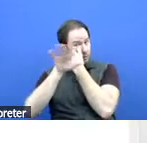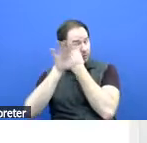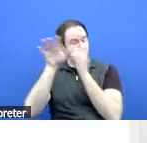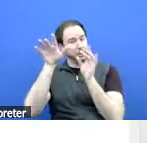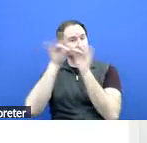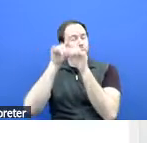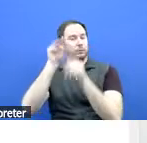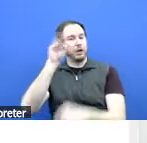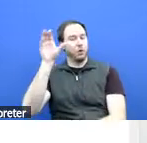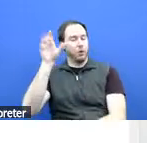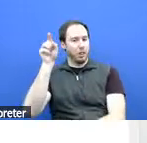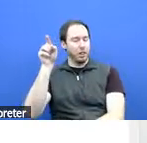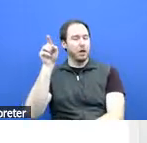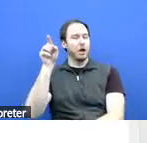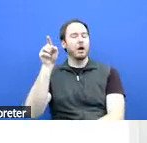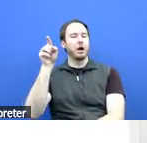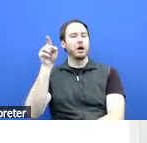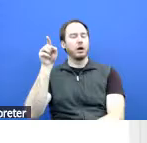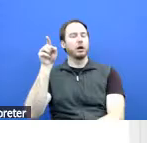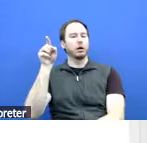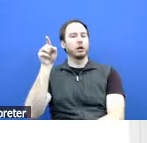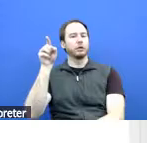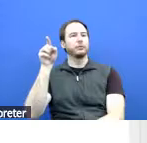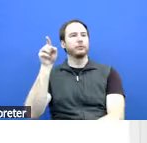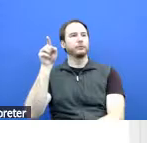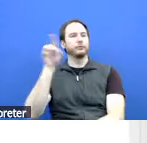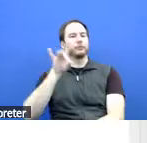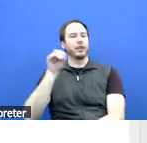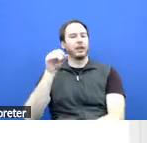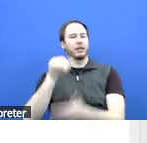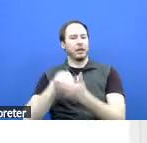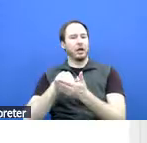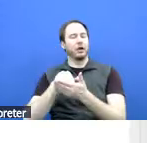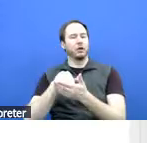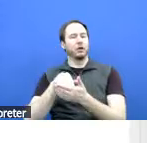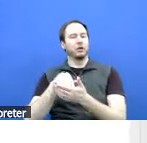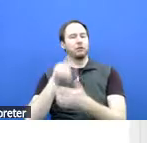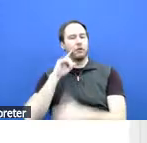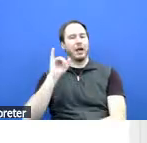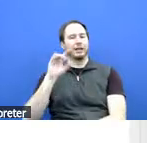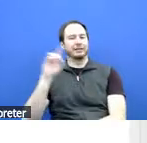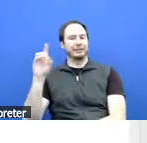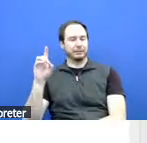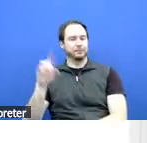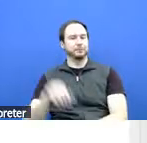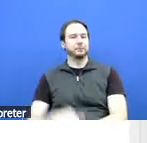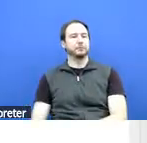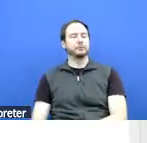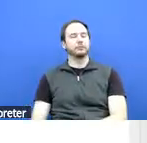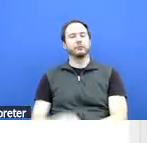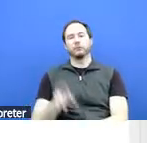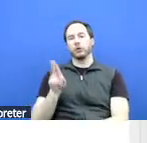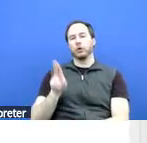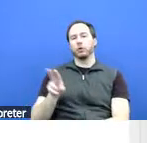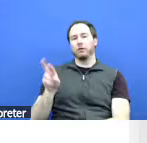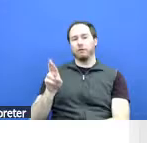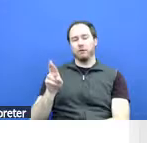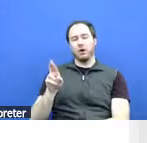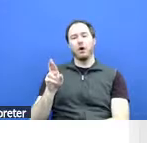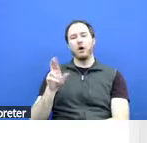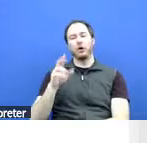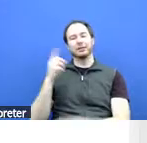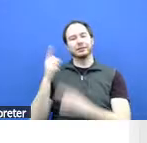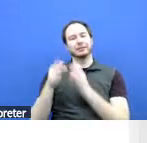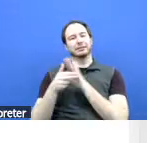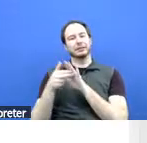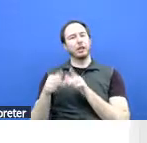with the Mary Carriola space, is 80,000 square feet for the IDD. The U of R use is an allowed use